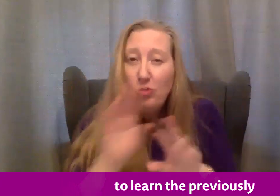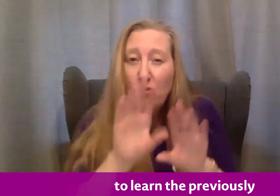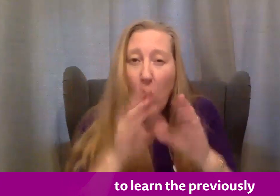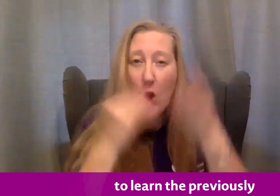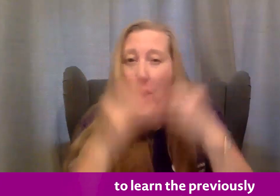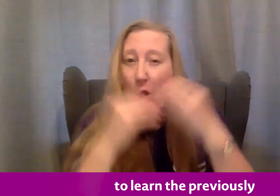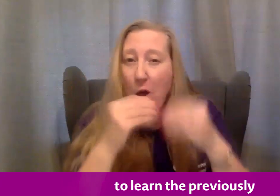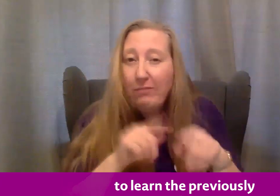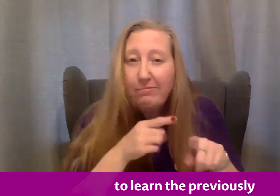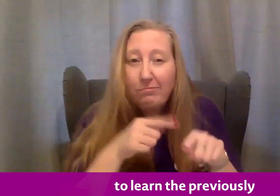previously covered content.